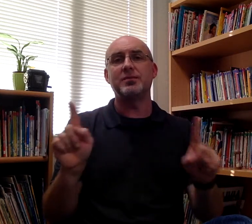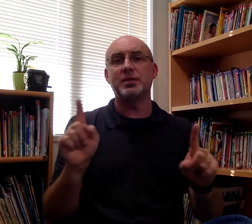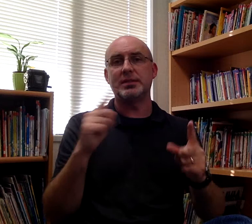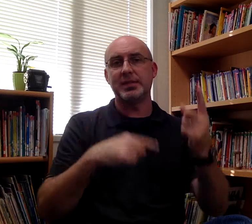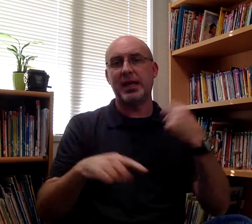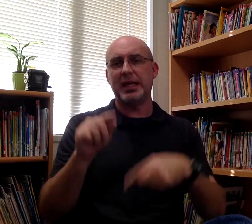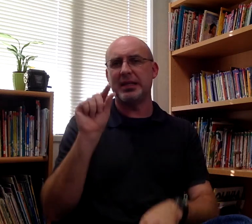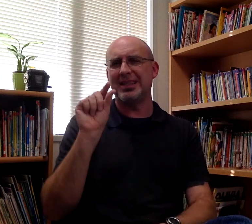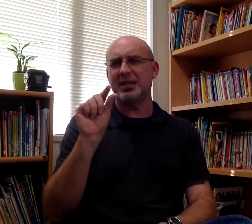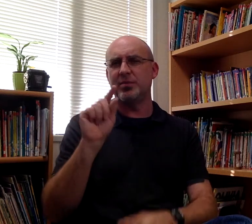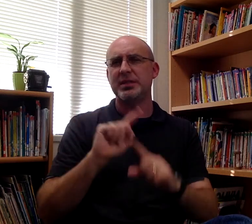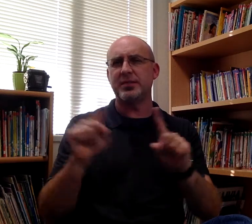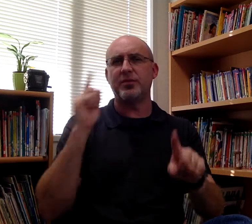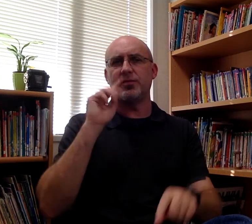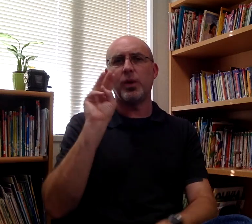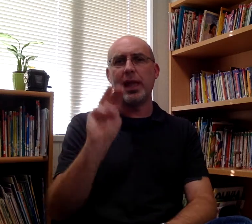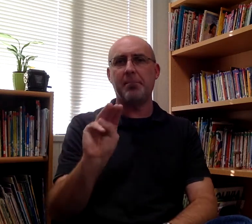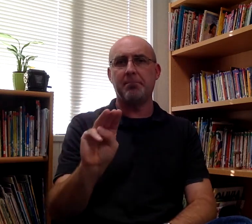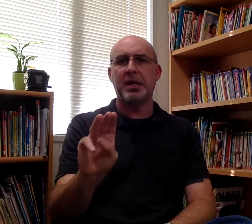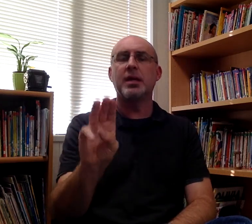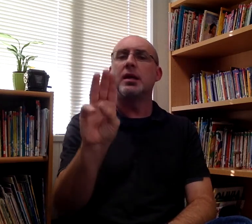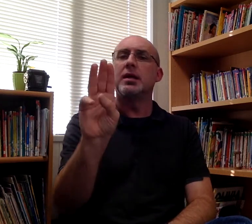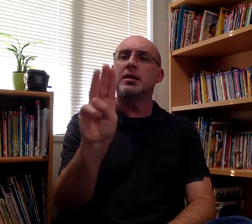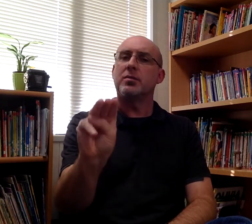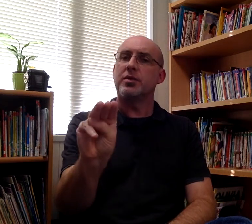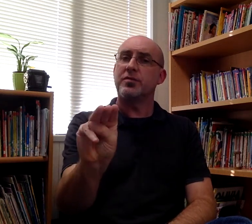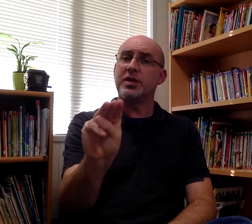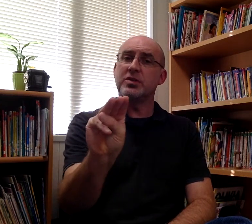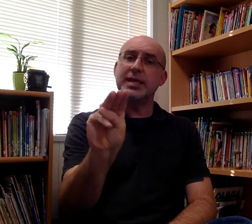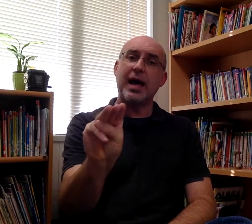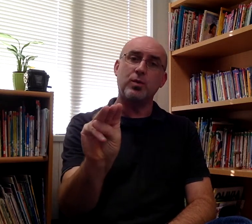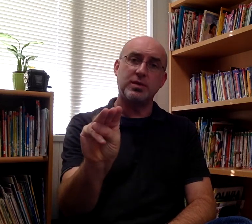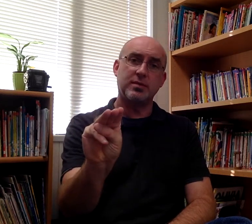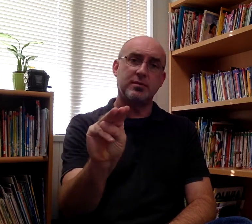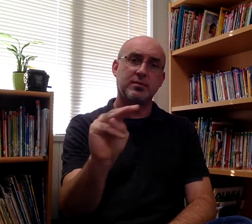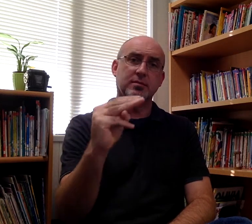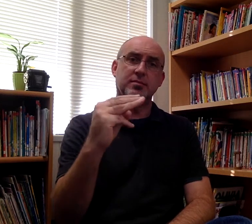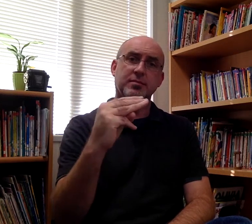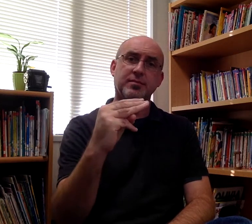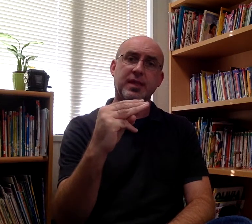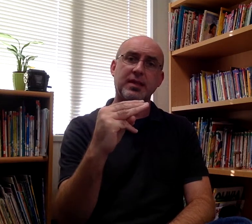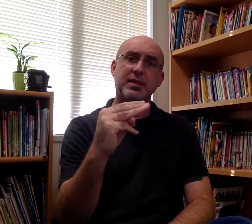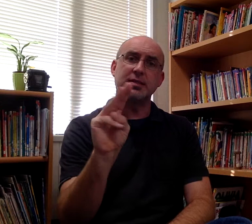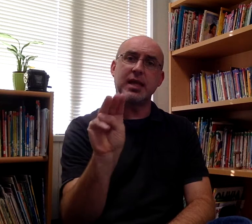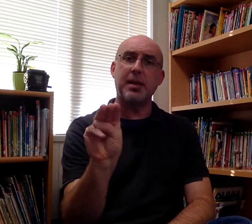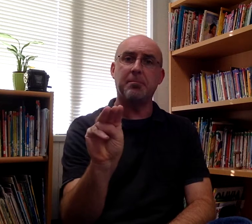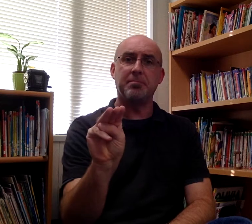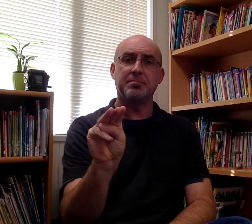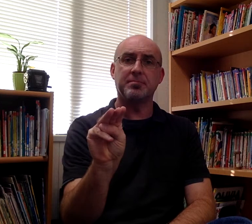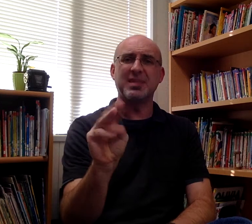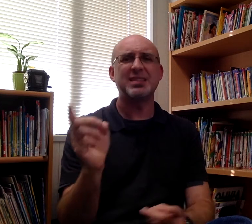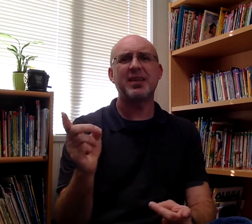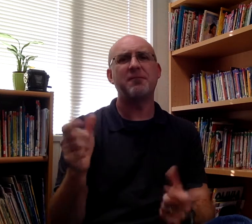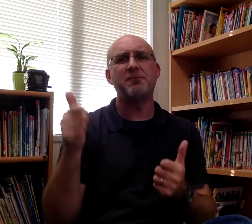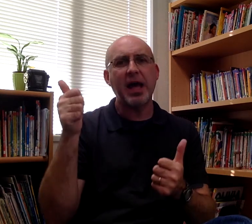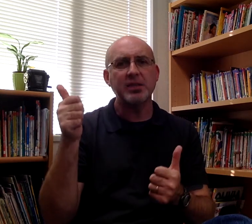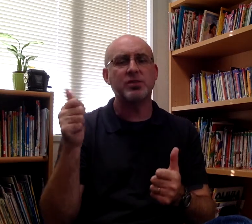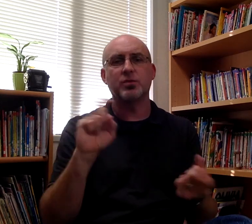different sign, a little bit different for M, with our fingers out, like this, M. It's kind of faster when